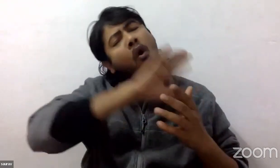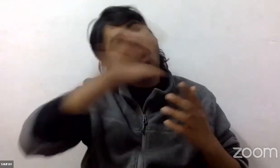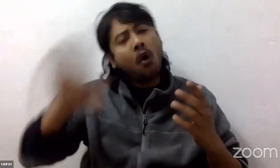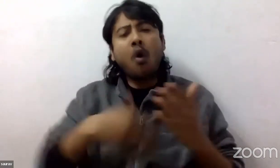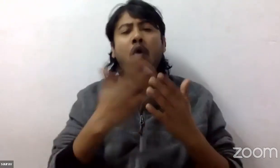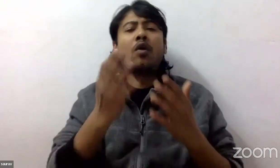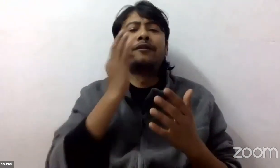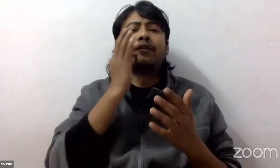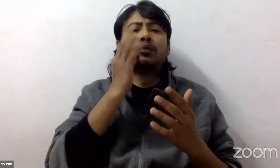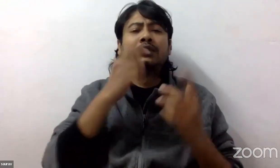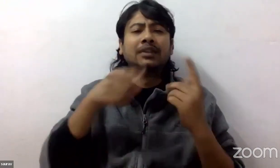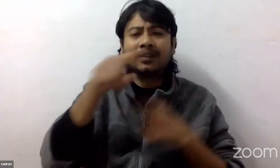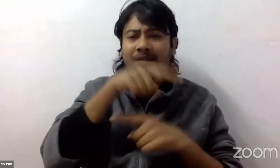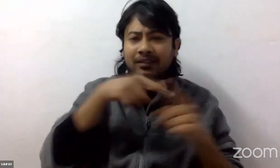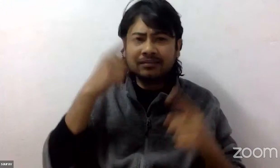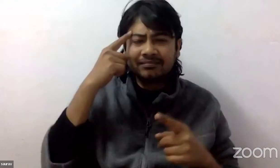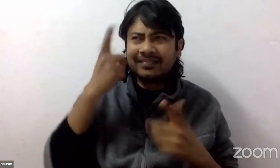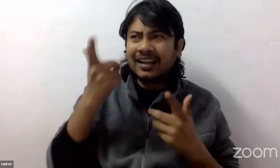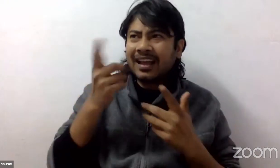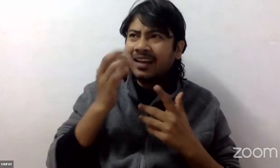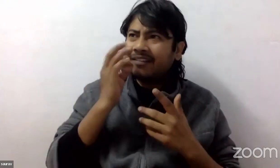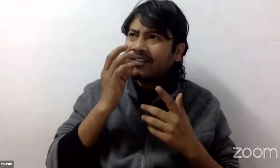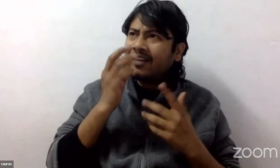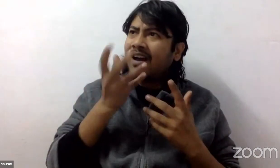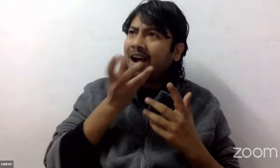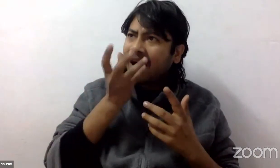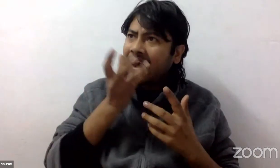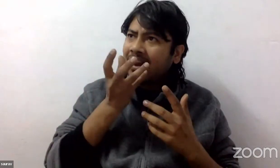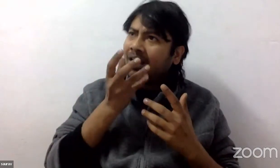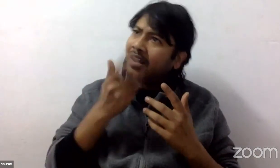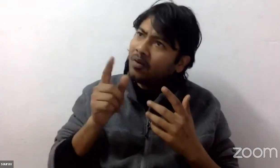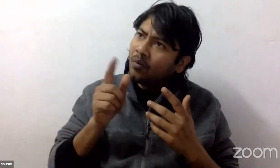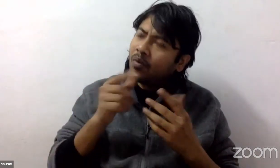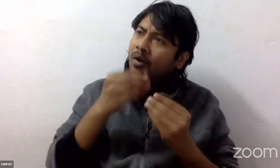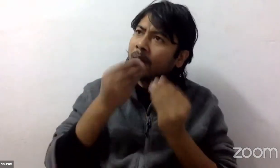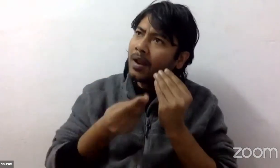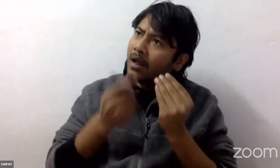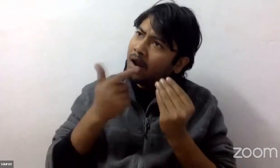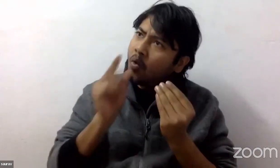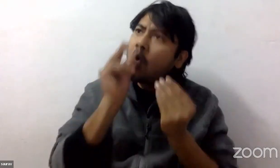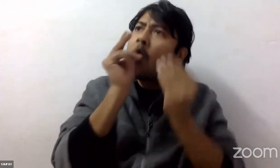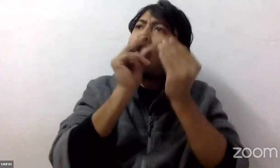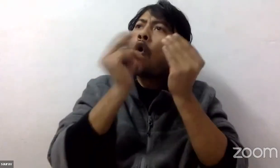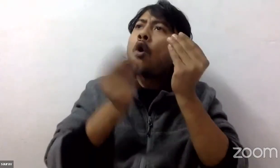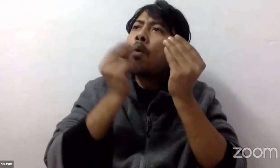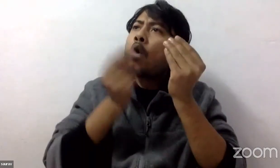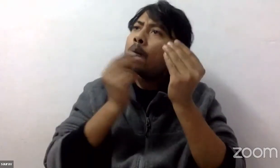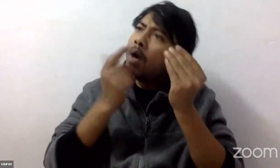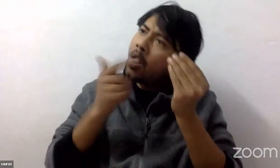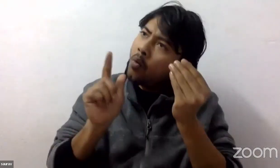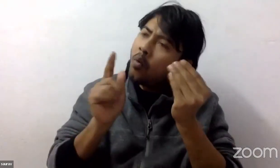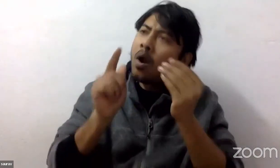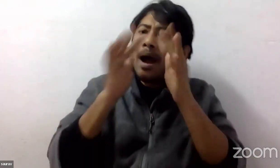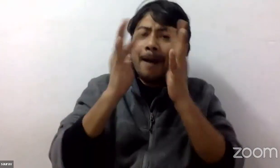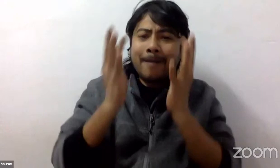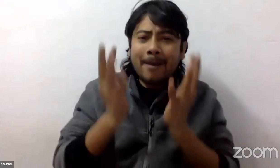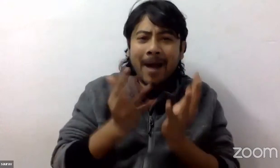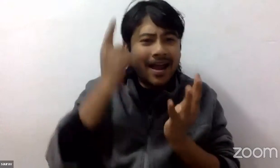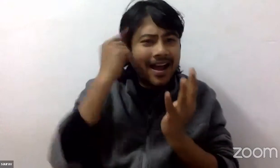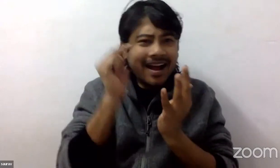eat. Apple, papaya, banana, grapes, watermelon, any fruit you can eat. Now,